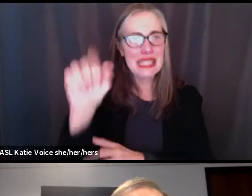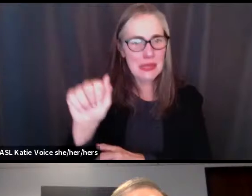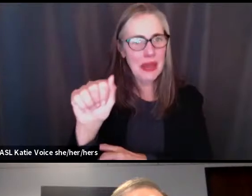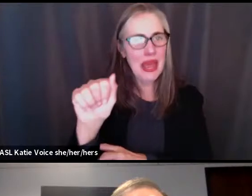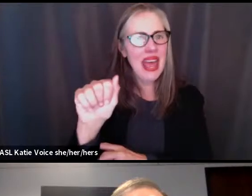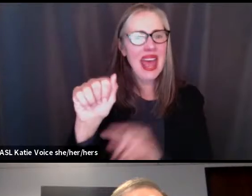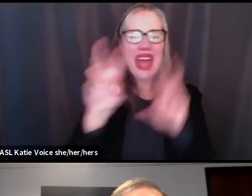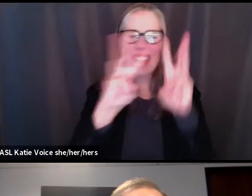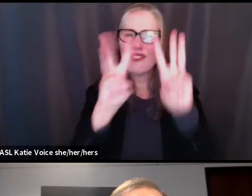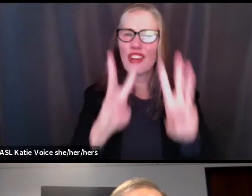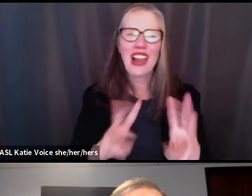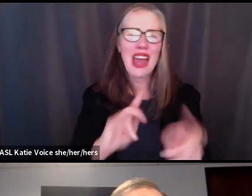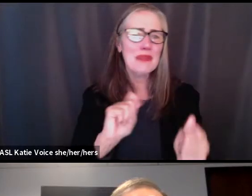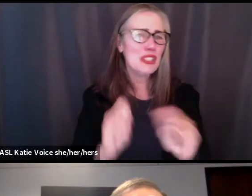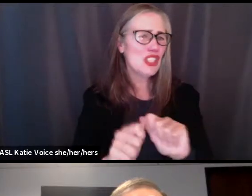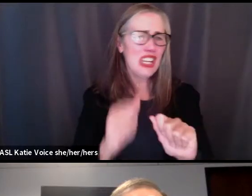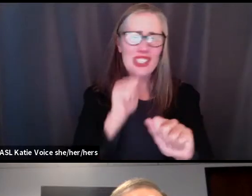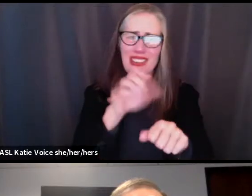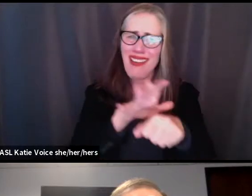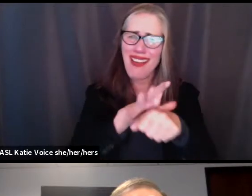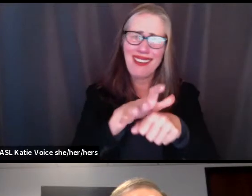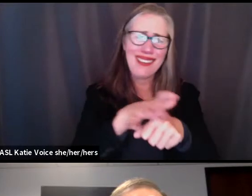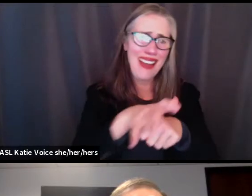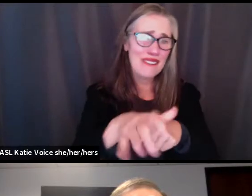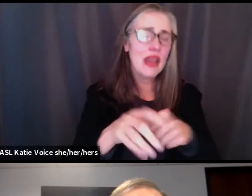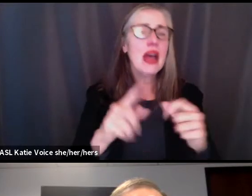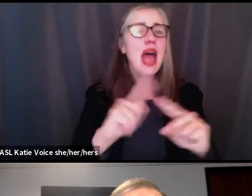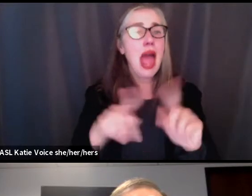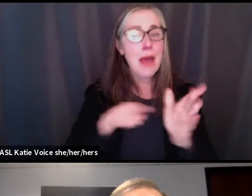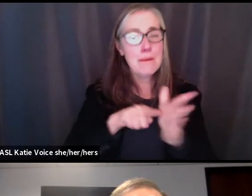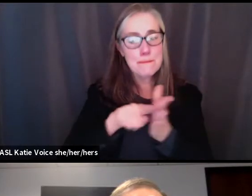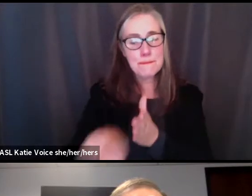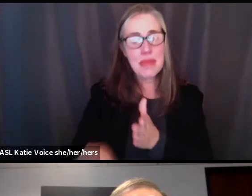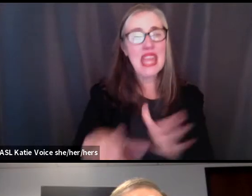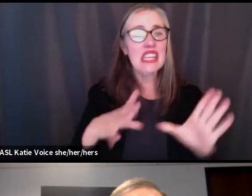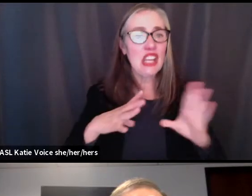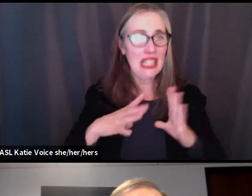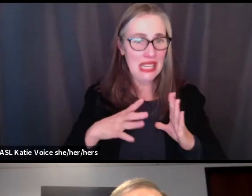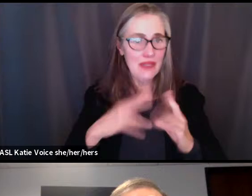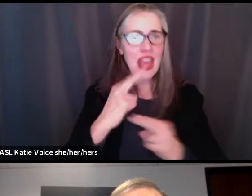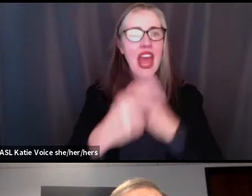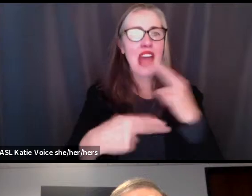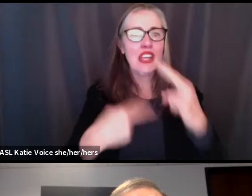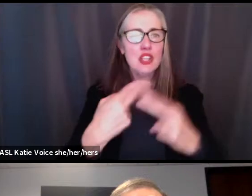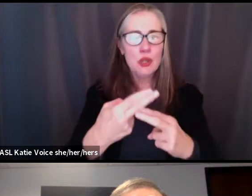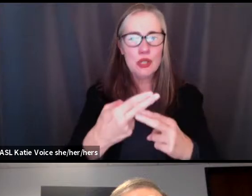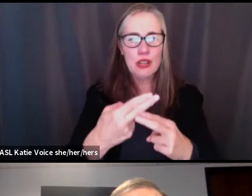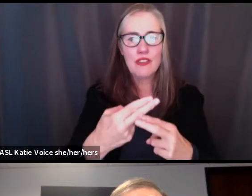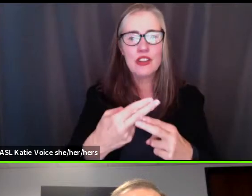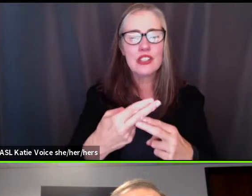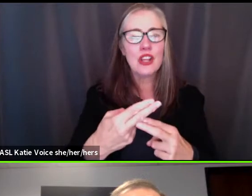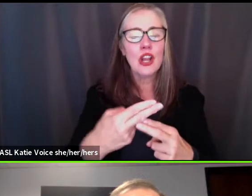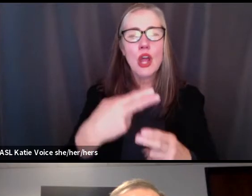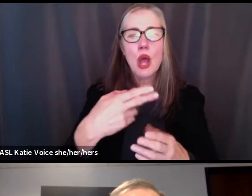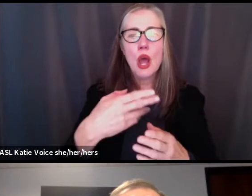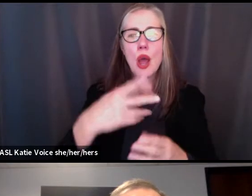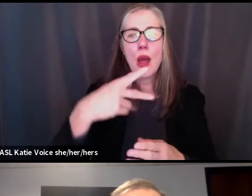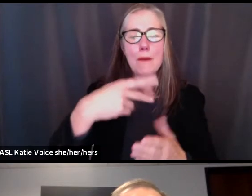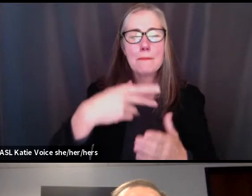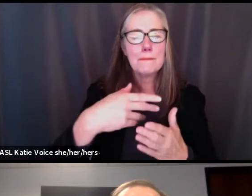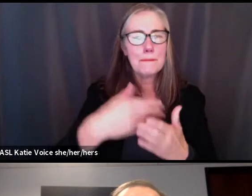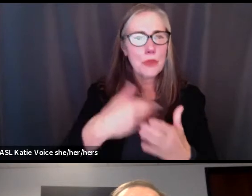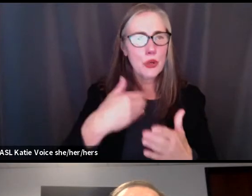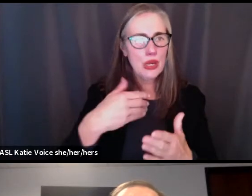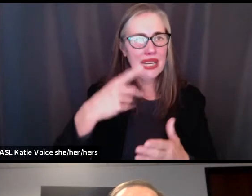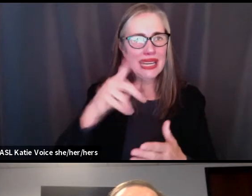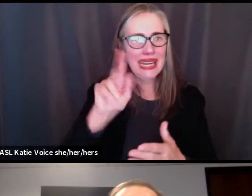far enough on climate change, and then paid leave and universal pre-K. So let's get this passed in the Senate. I know that the staff is